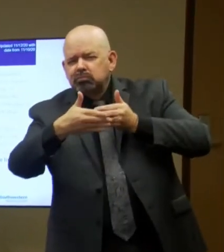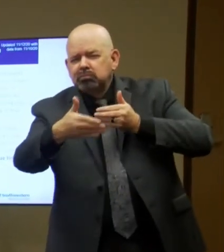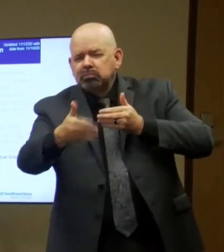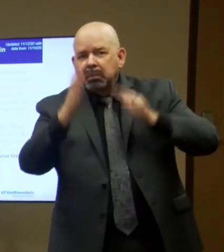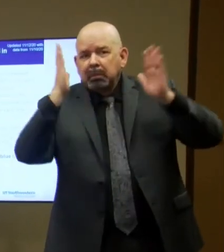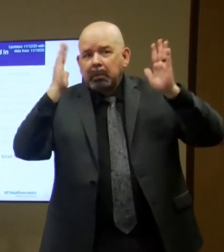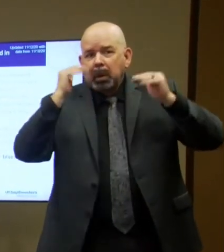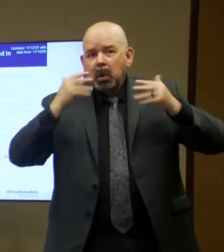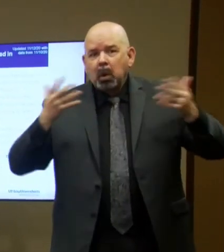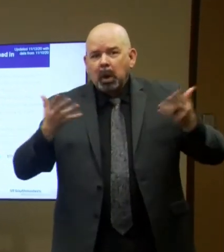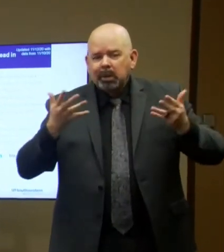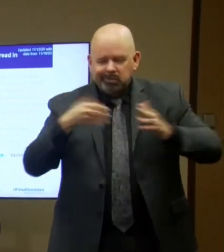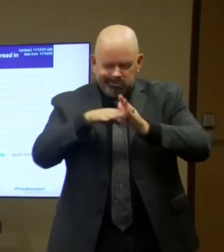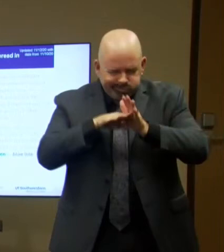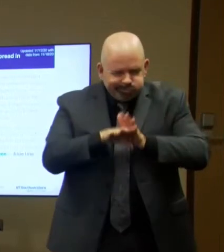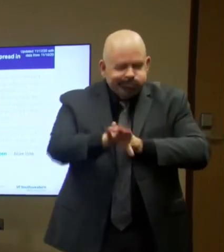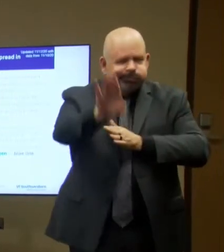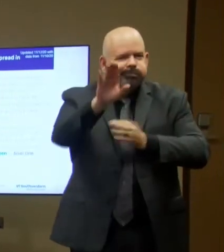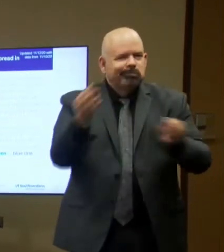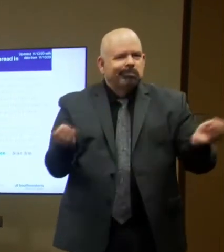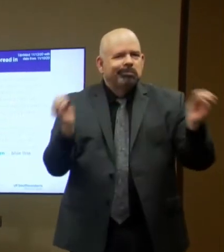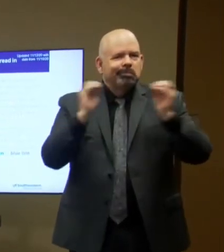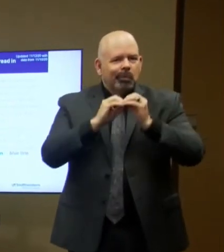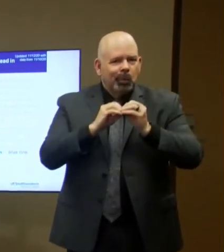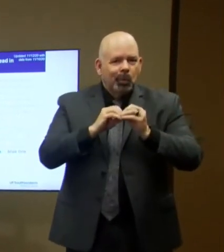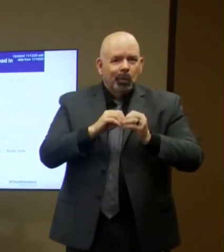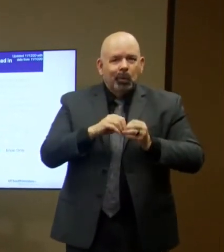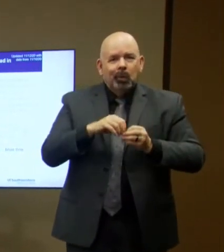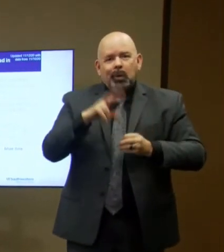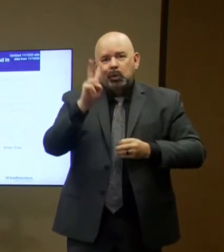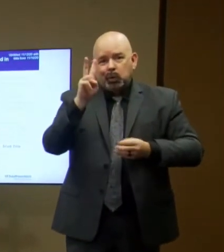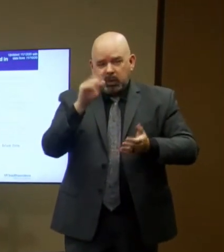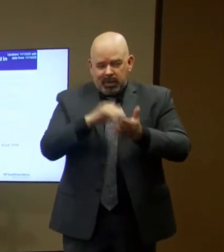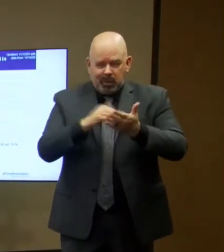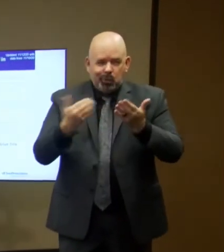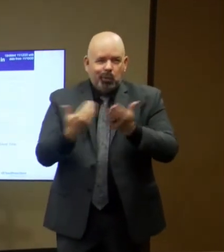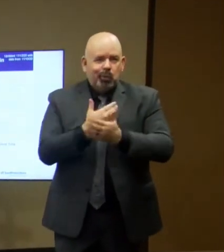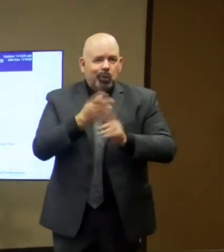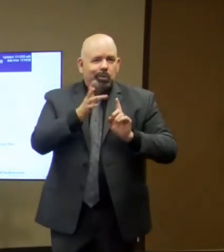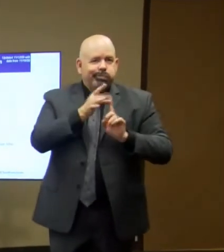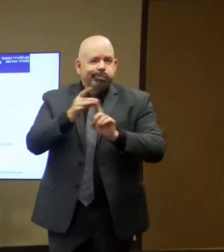well above 2,000 cases on Thanksgiving